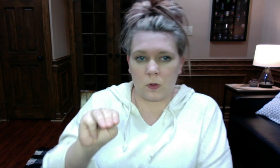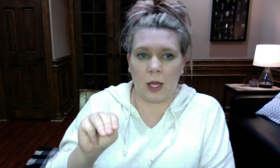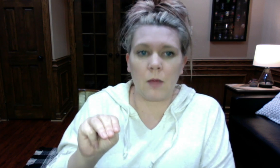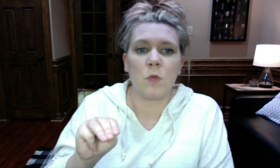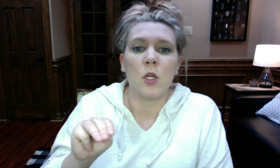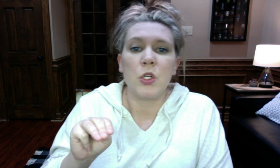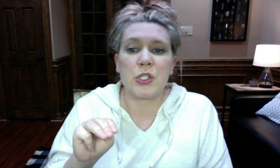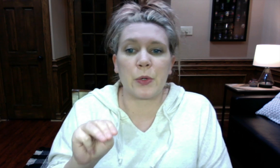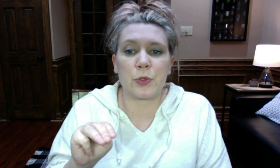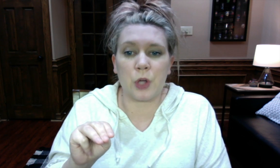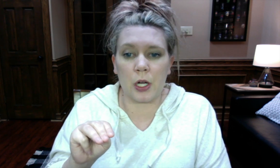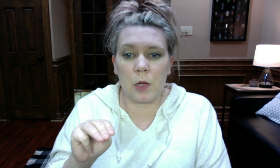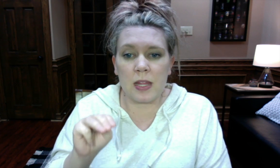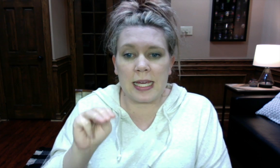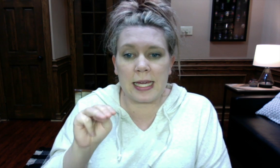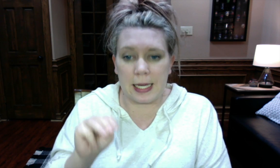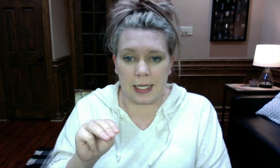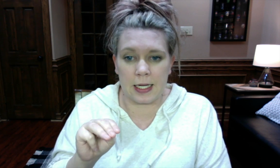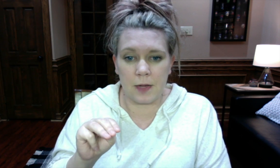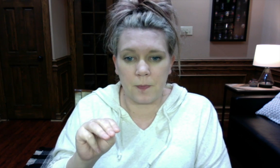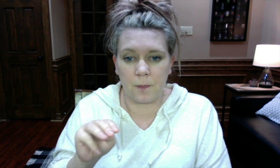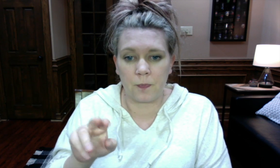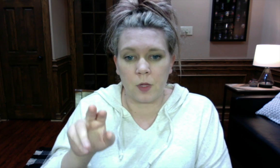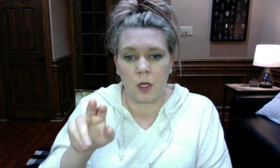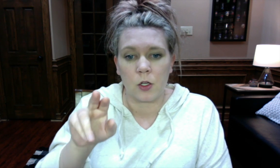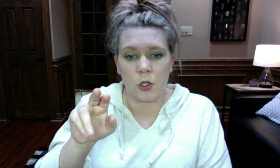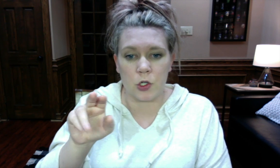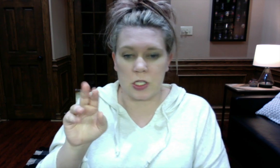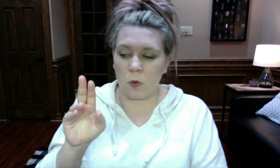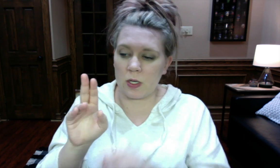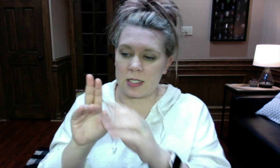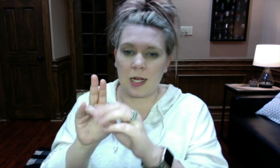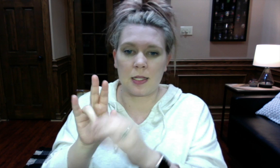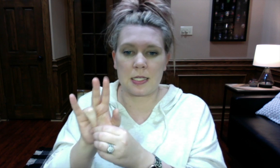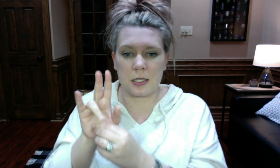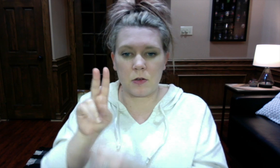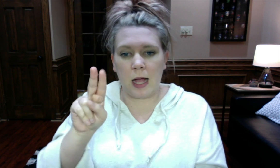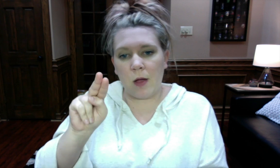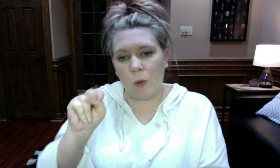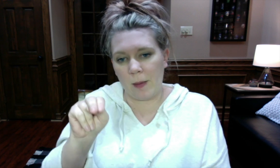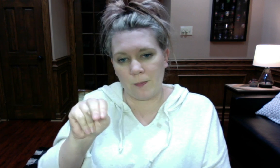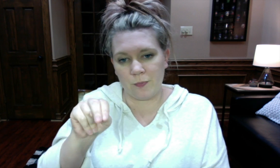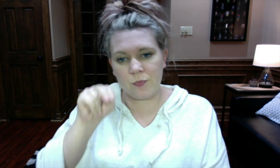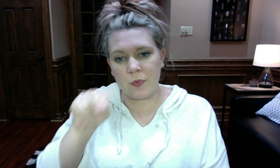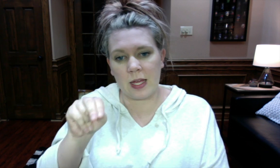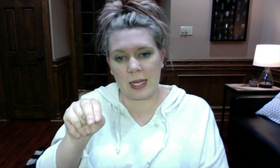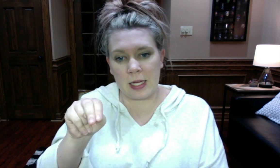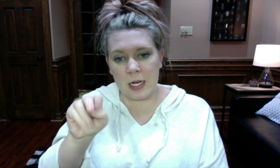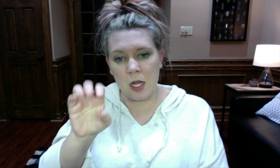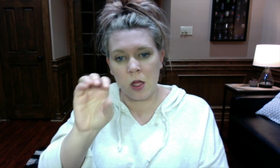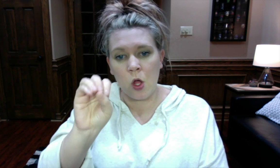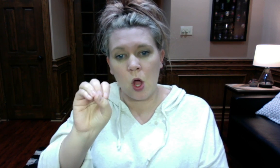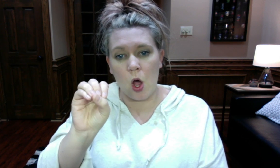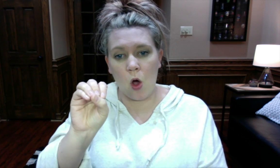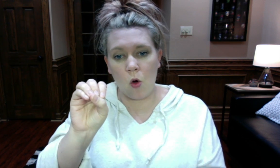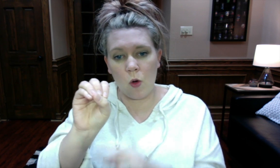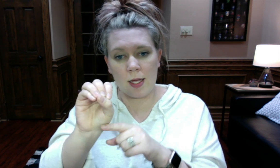Okay? So starting with N, you're just going to tuck this little guy away. N, O,